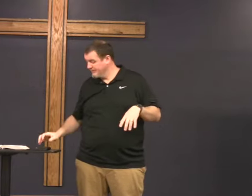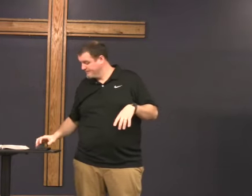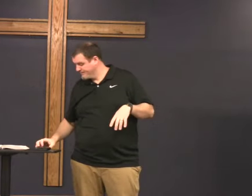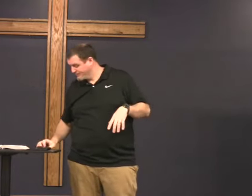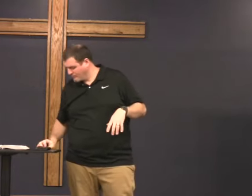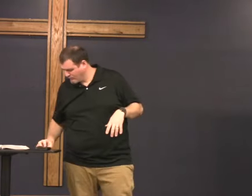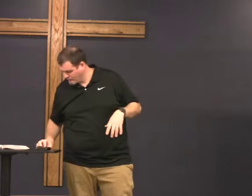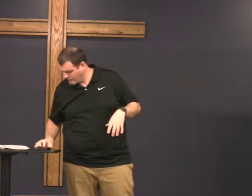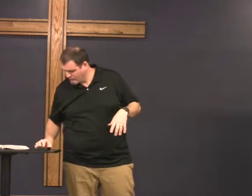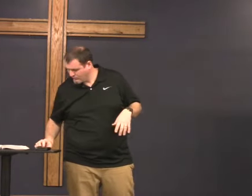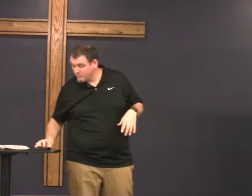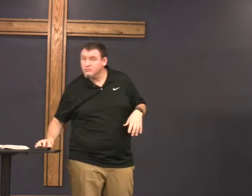He becomes crazy.